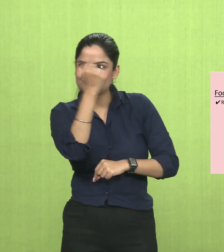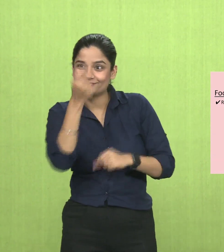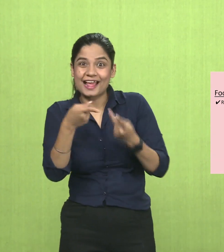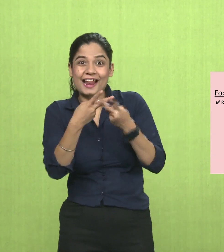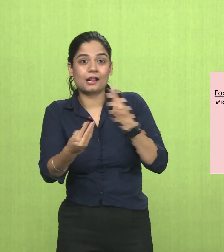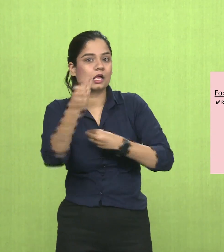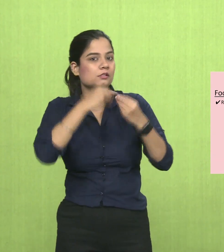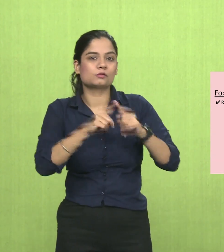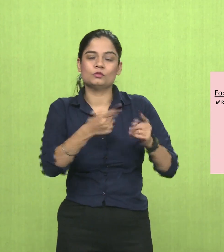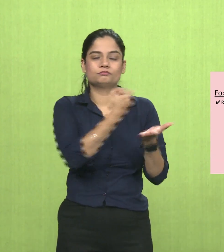etc. should be avoided.